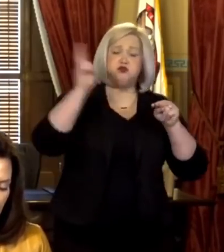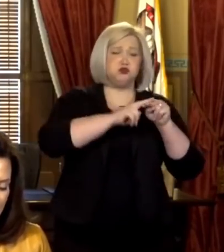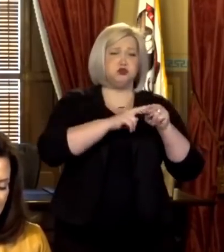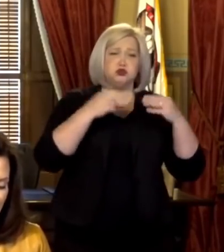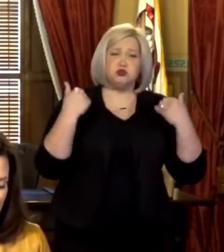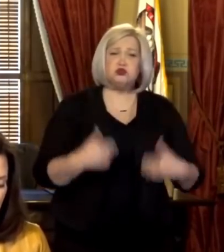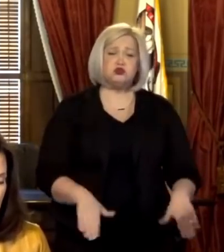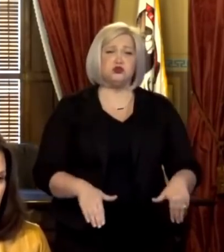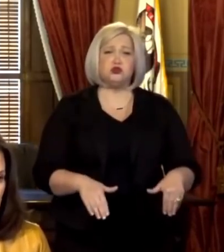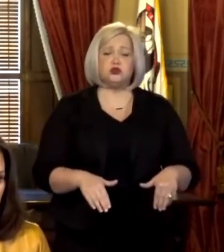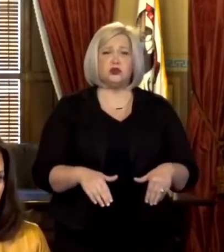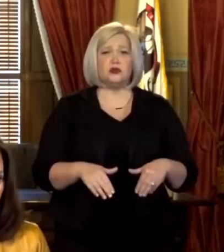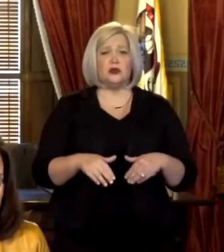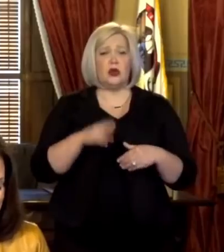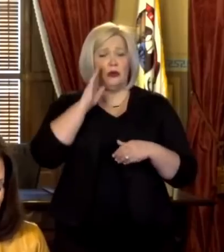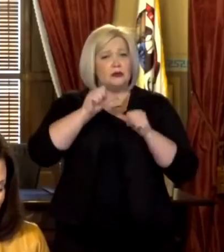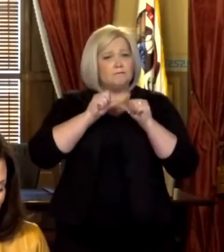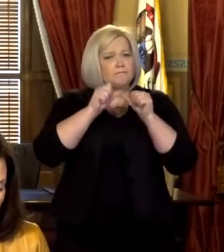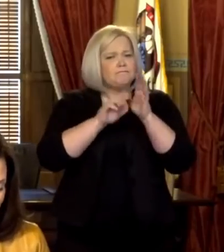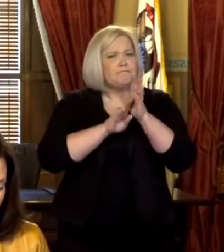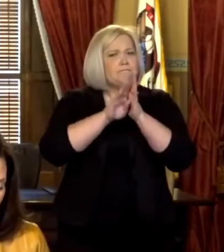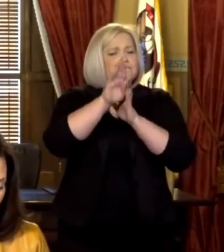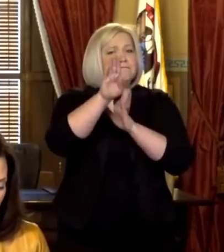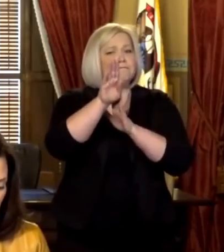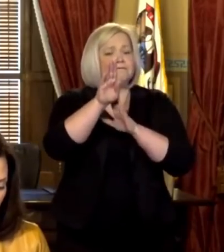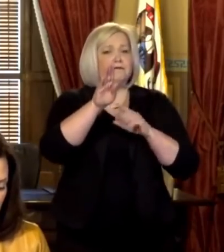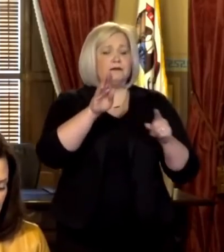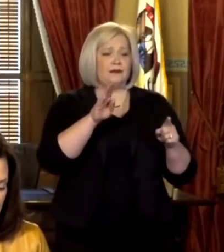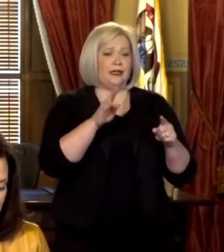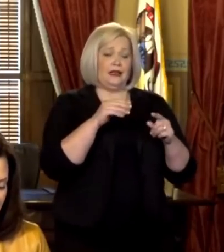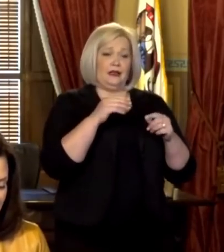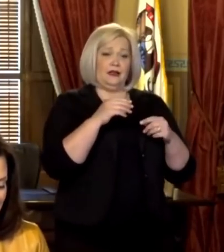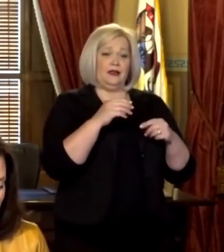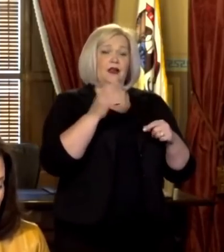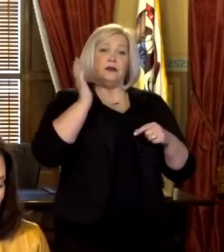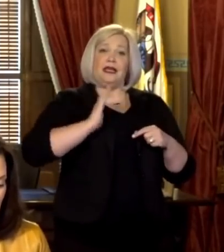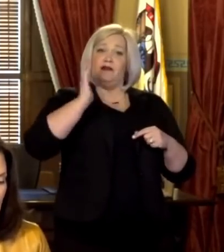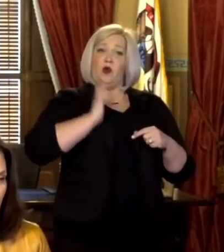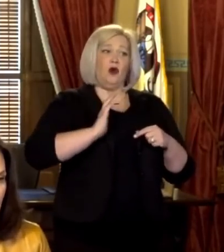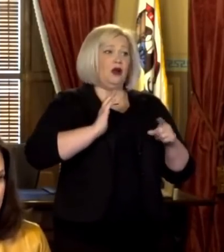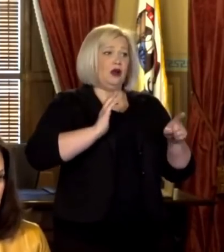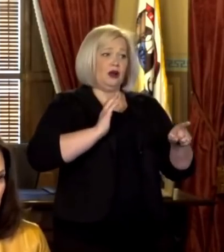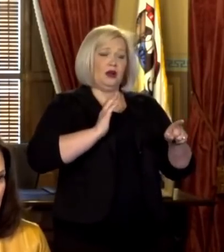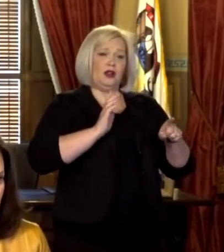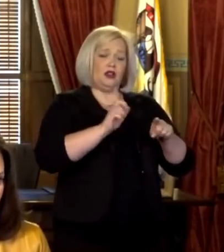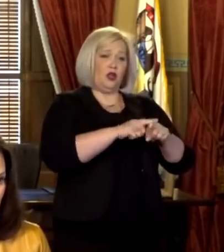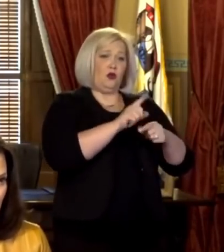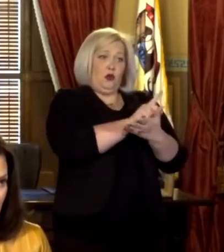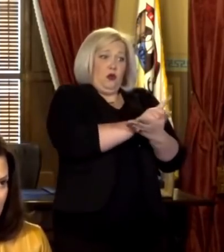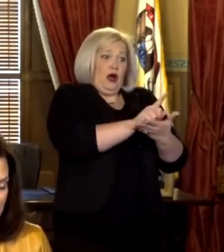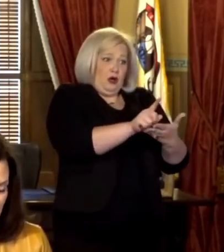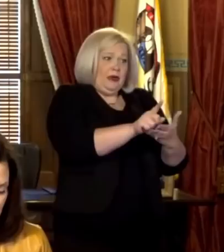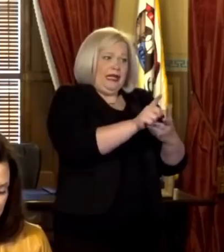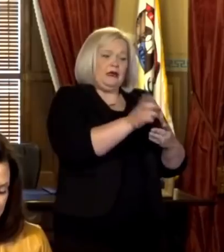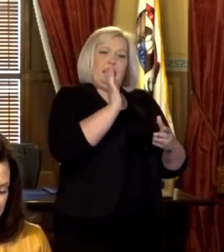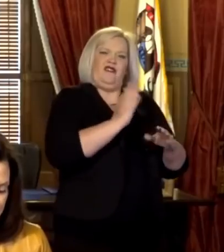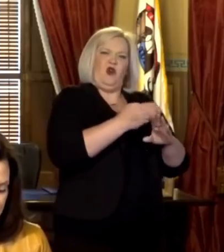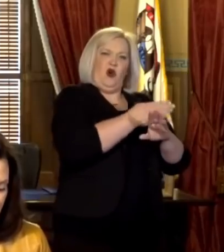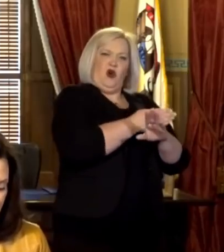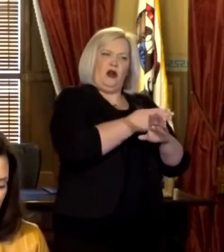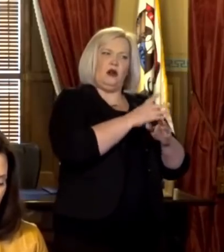had almost as many people in one day file for unemployment as any of the longest week of the Great